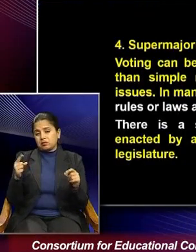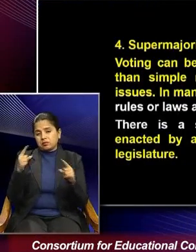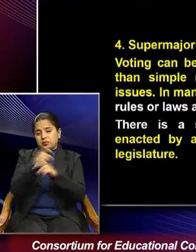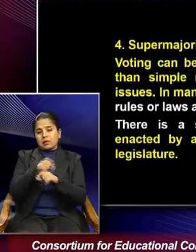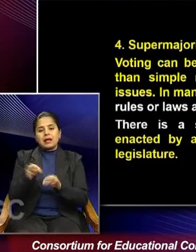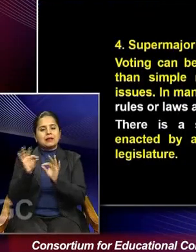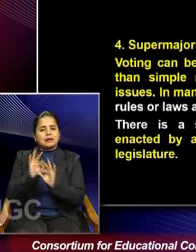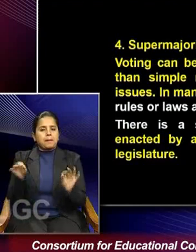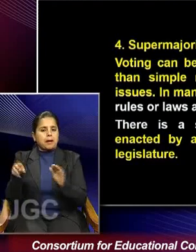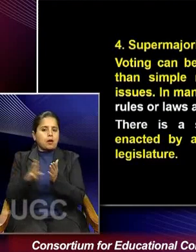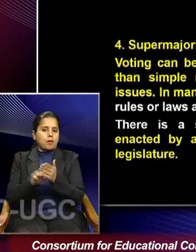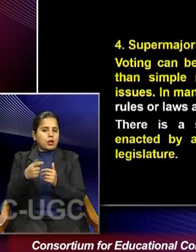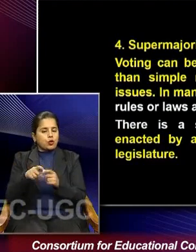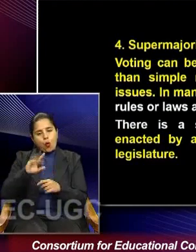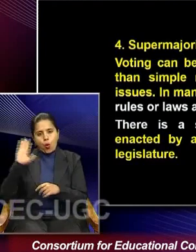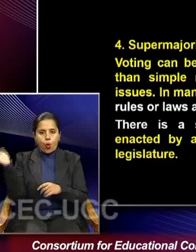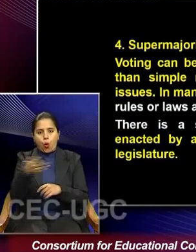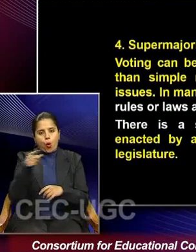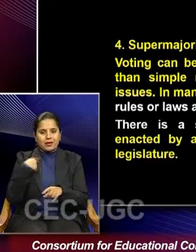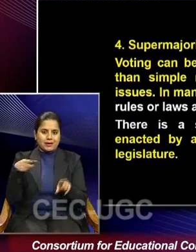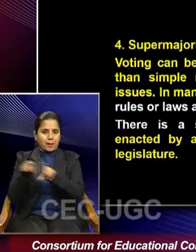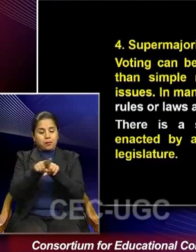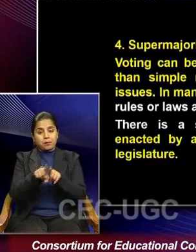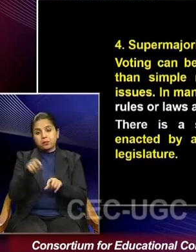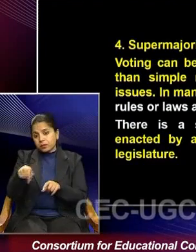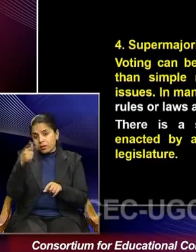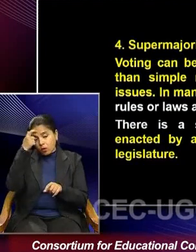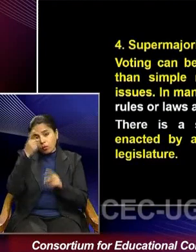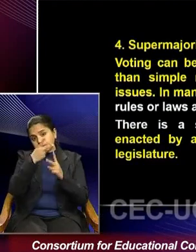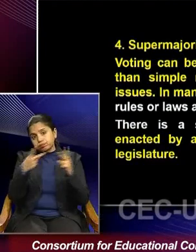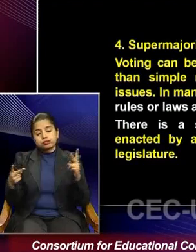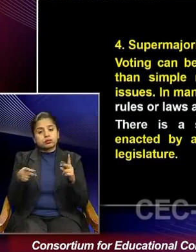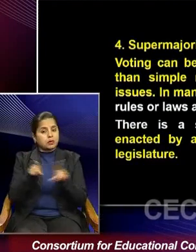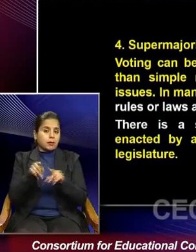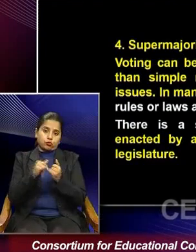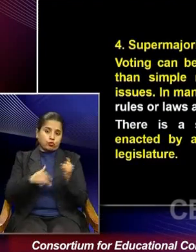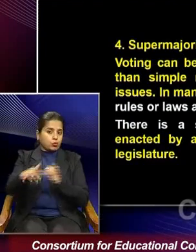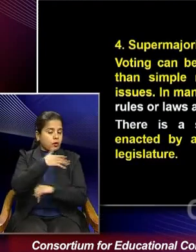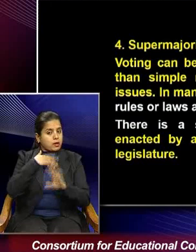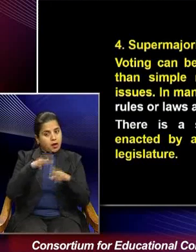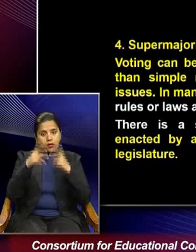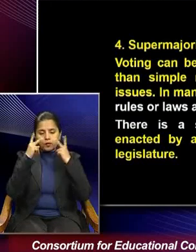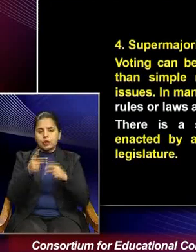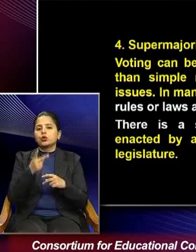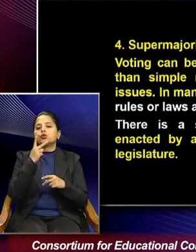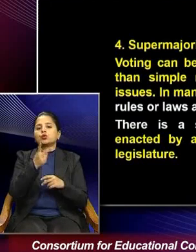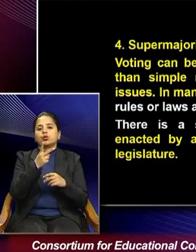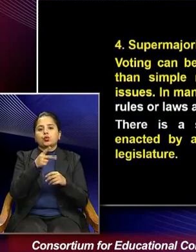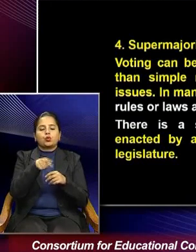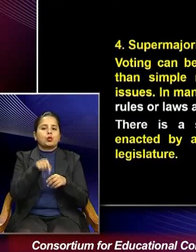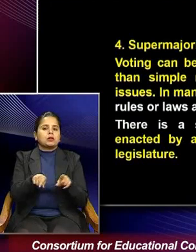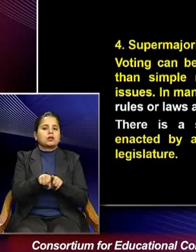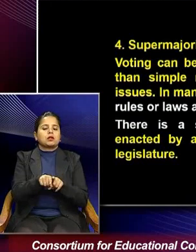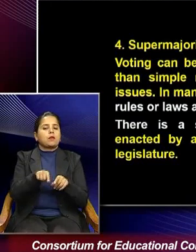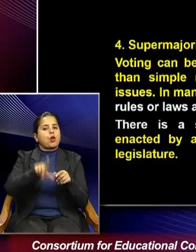simple majority rule on all the issues. In many societies, however, we see there are two-tier rules